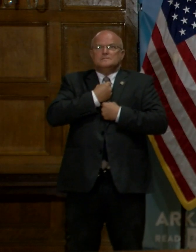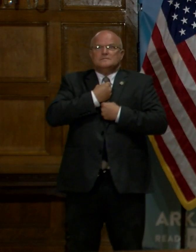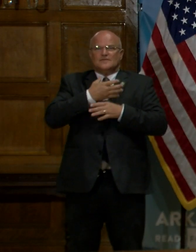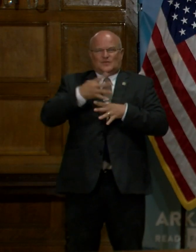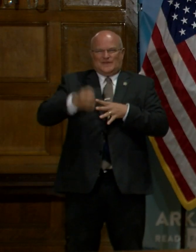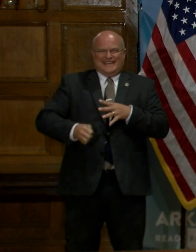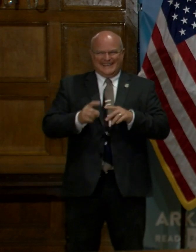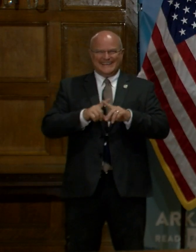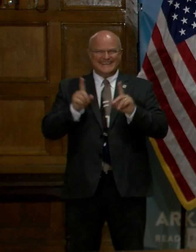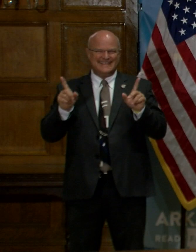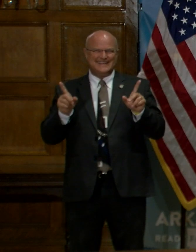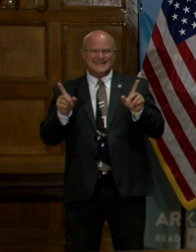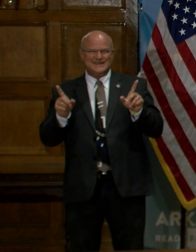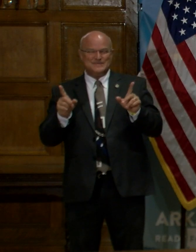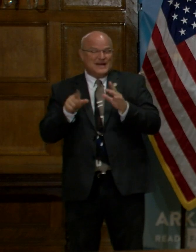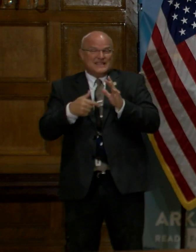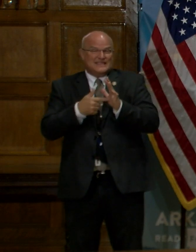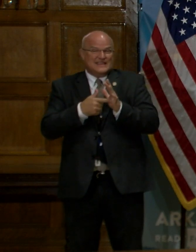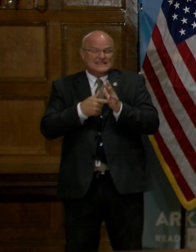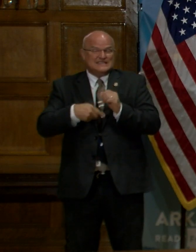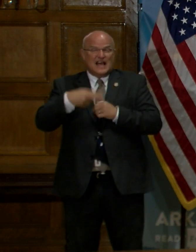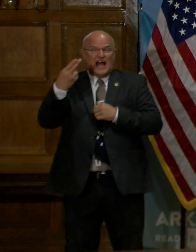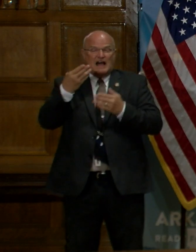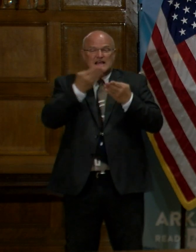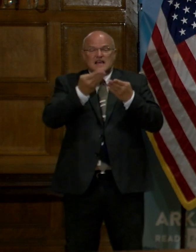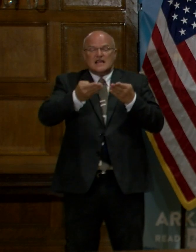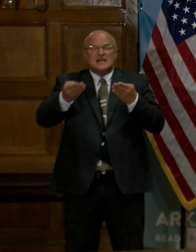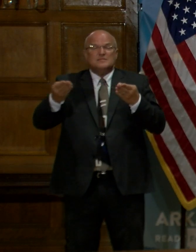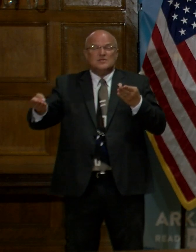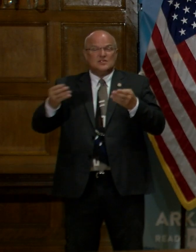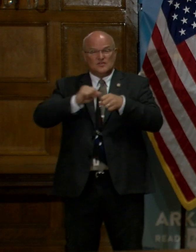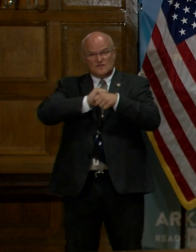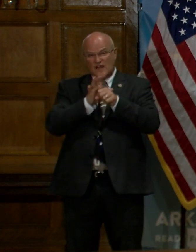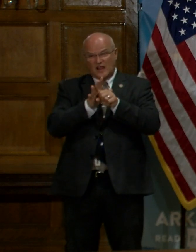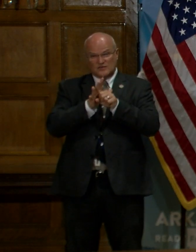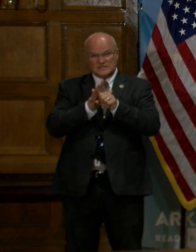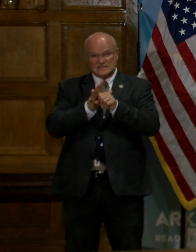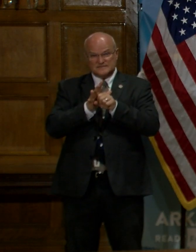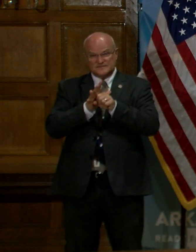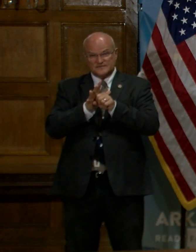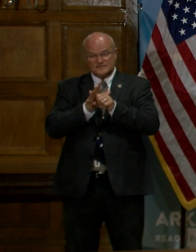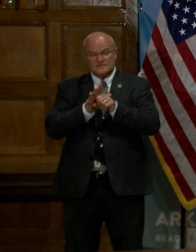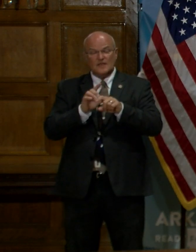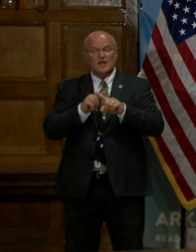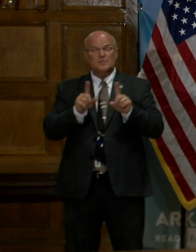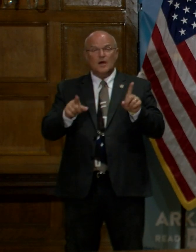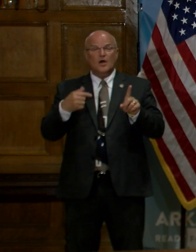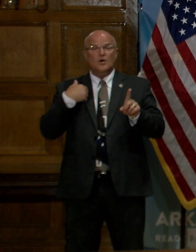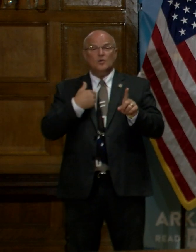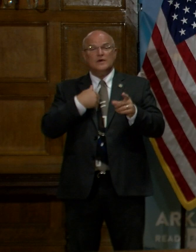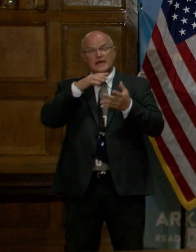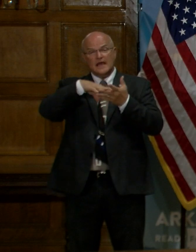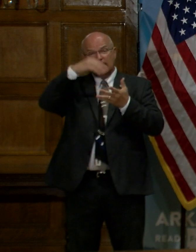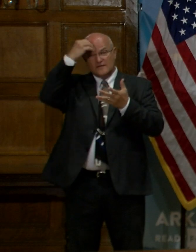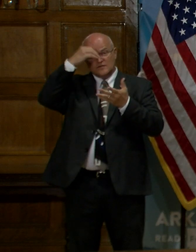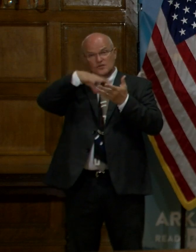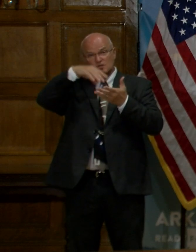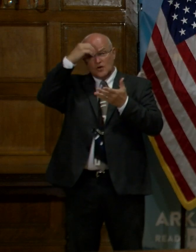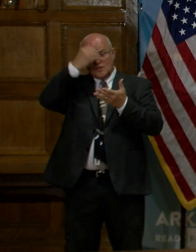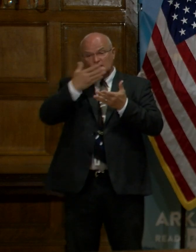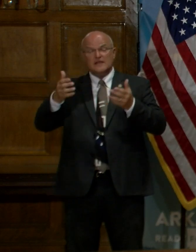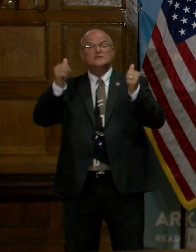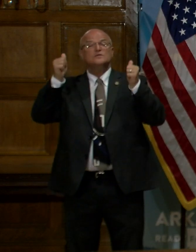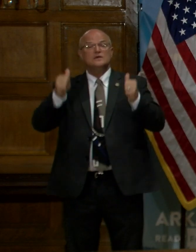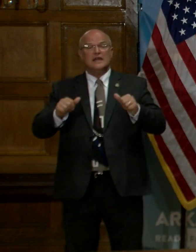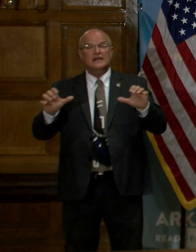weekend. But, you know, this is a highly communicable virus, but we have learned the things that we can